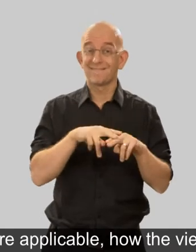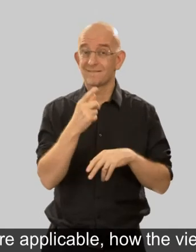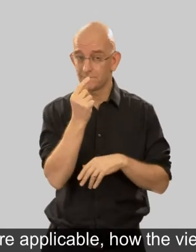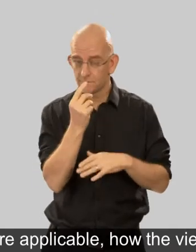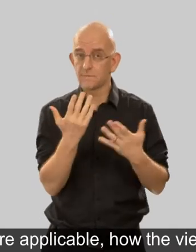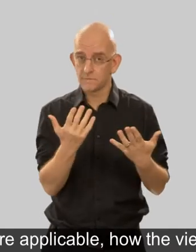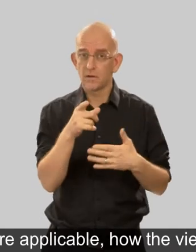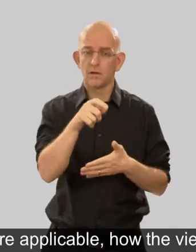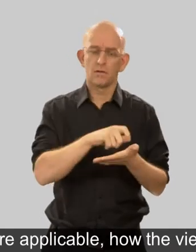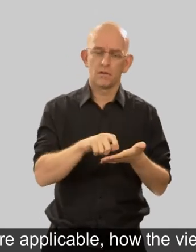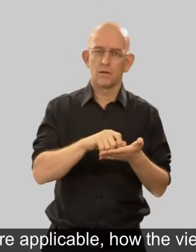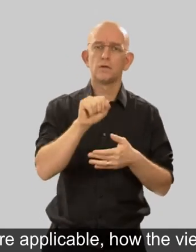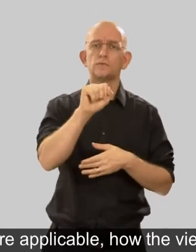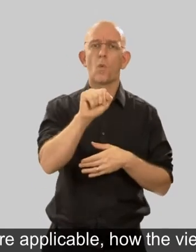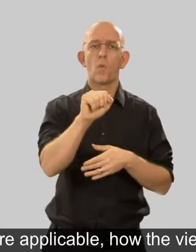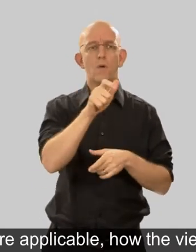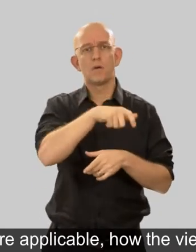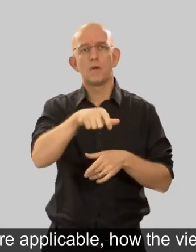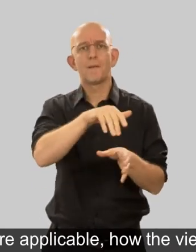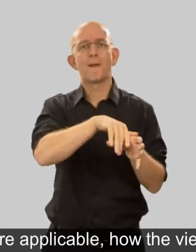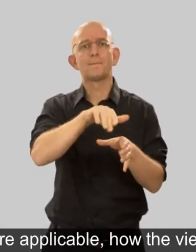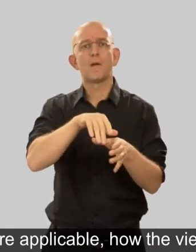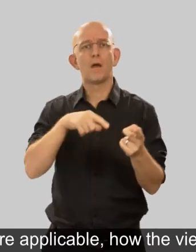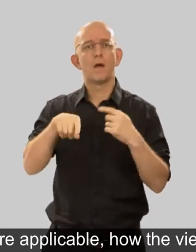where applicable, how the views of members were assembled.